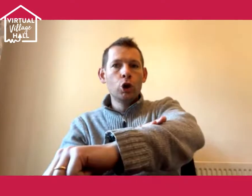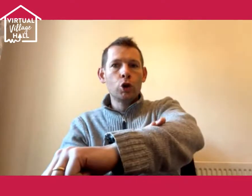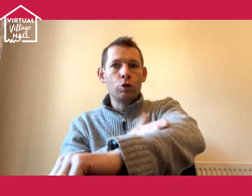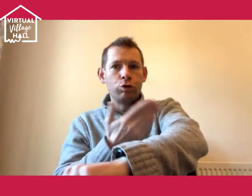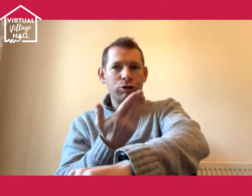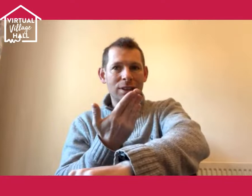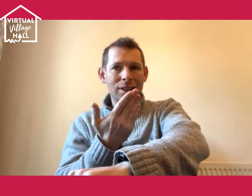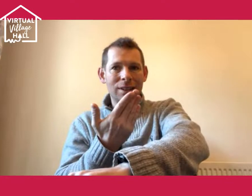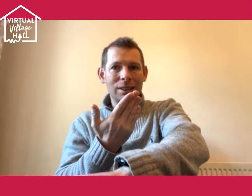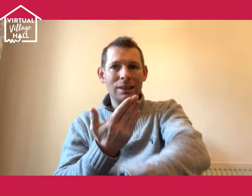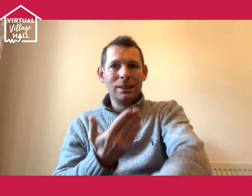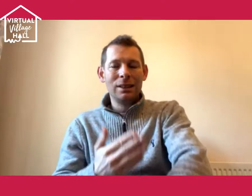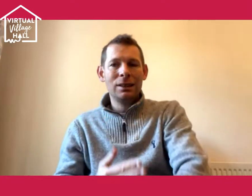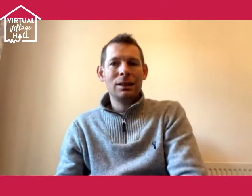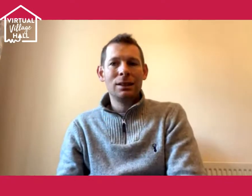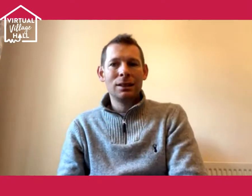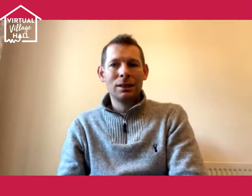or green.